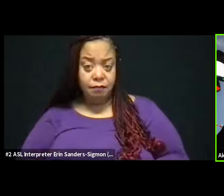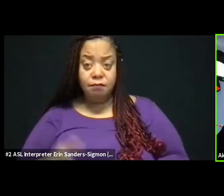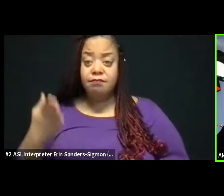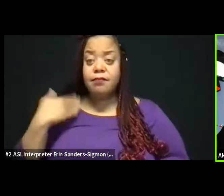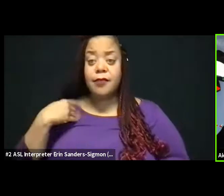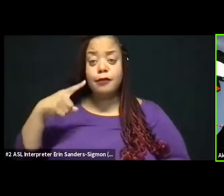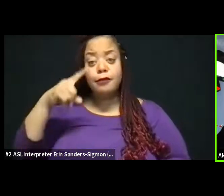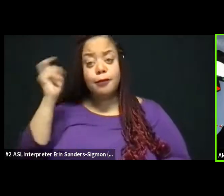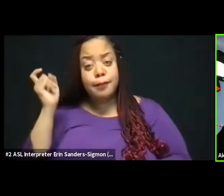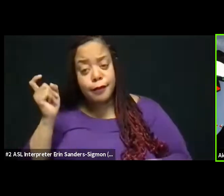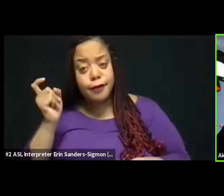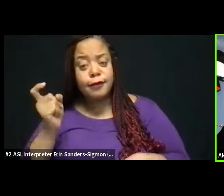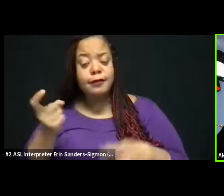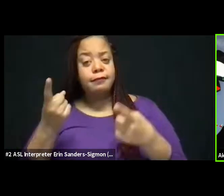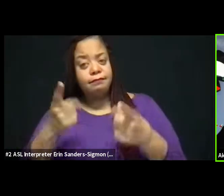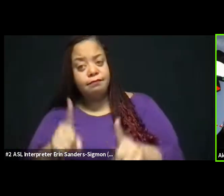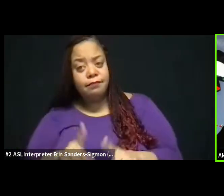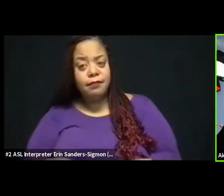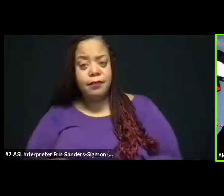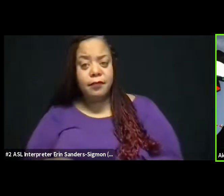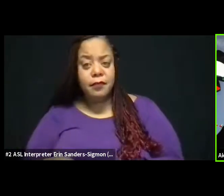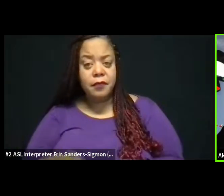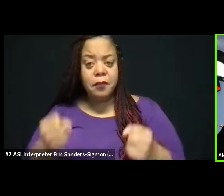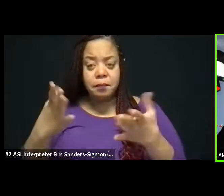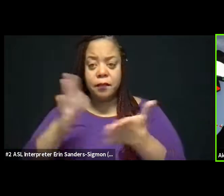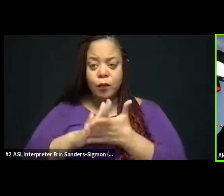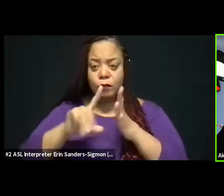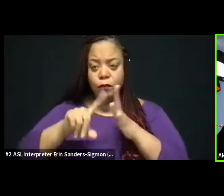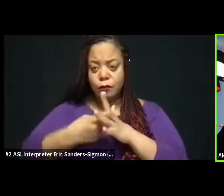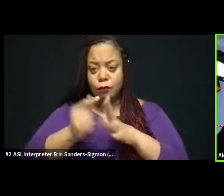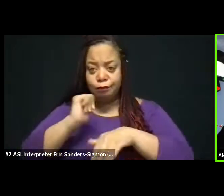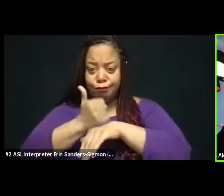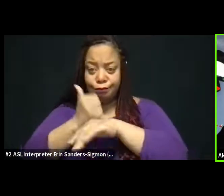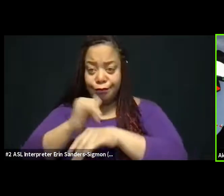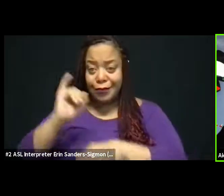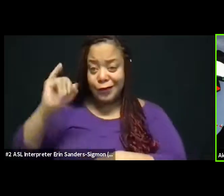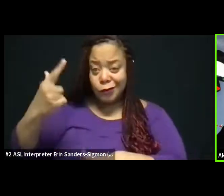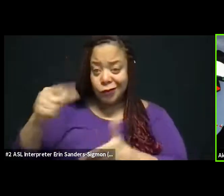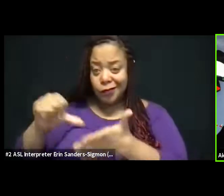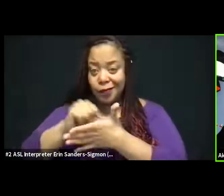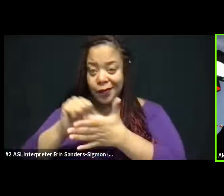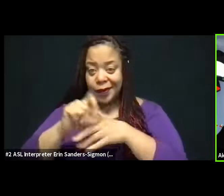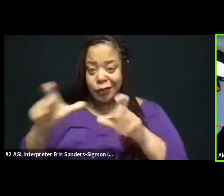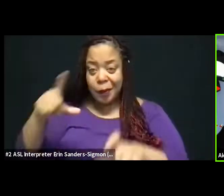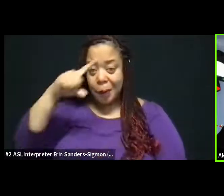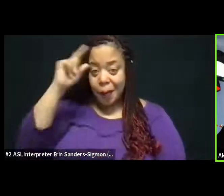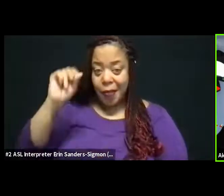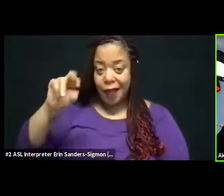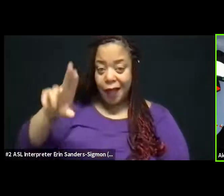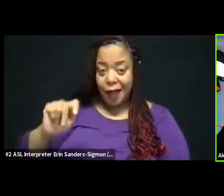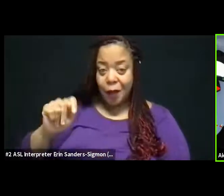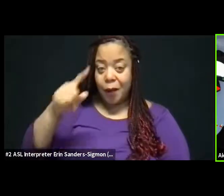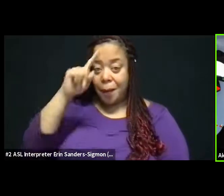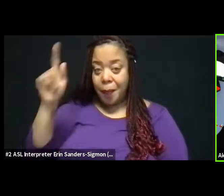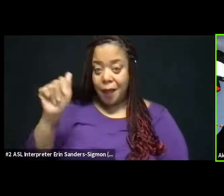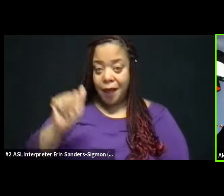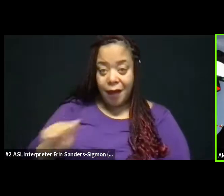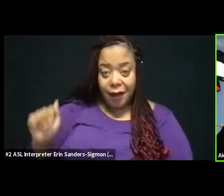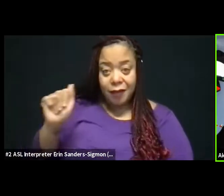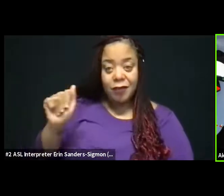so-and-so. So Black at Success Academy, Black at Democracy Prep. If you look at each of